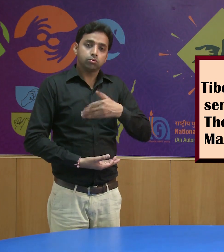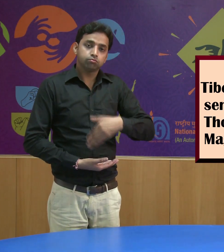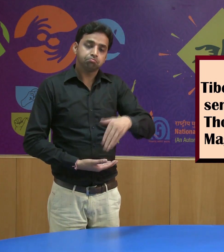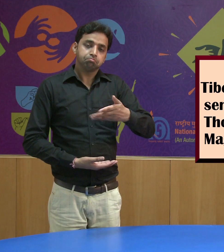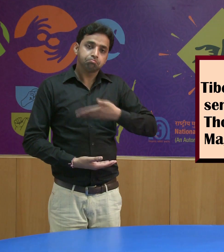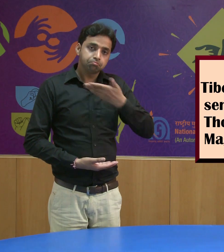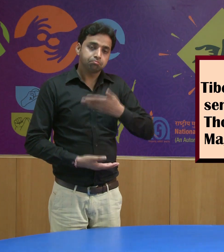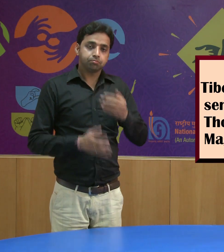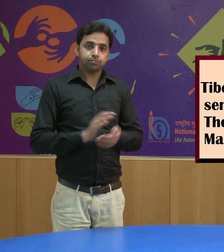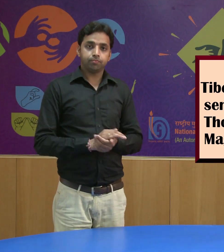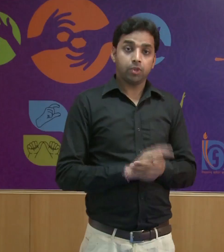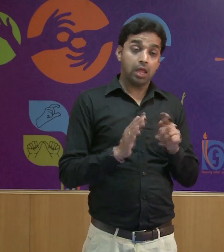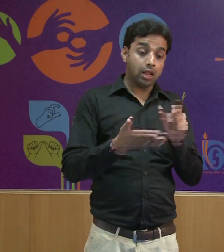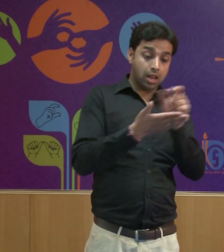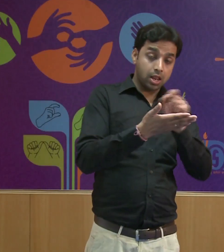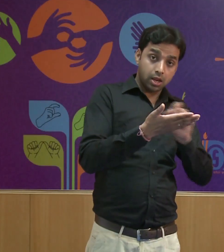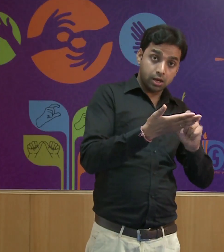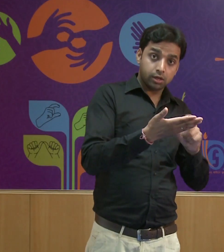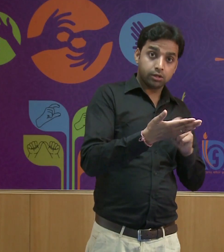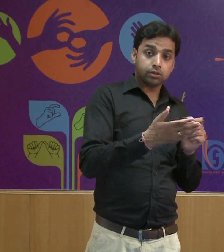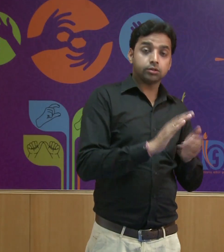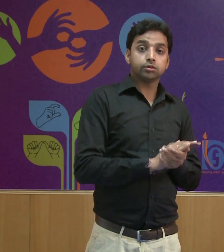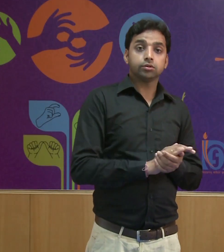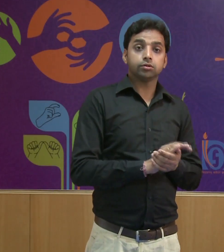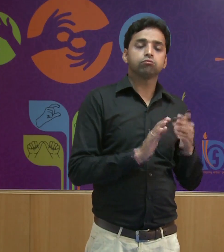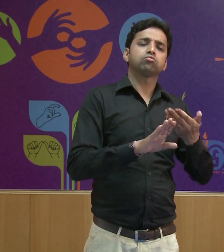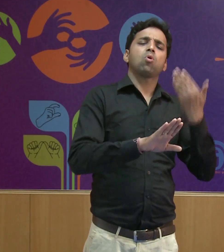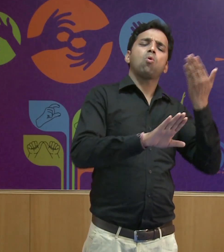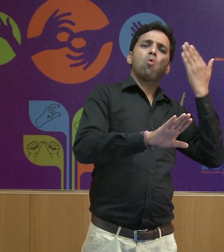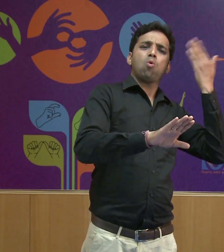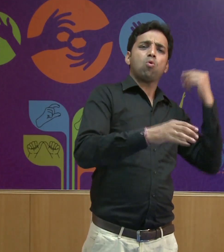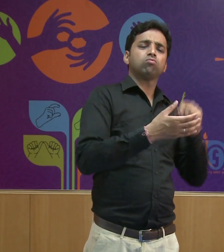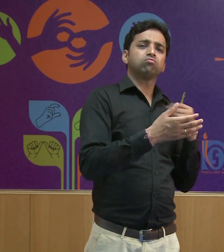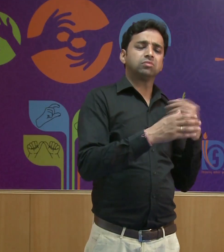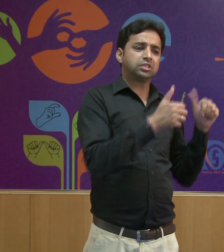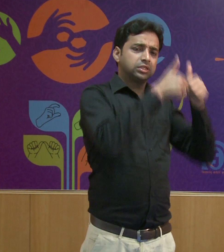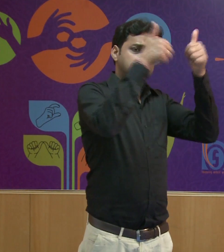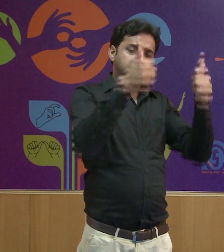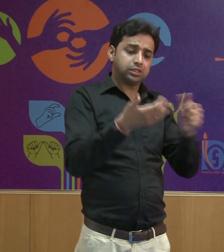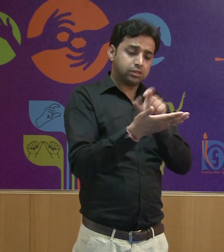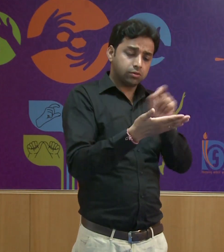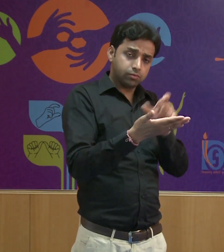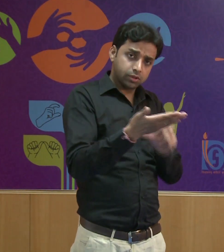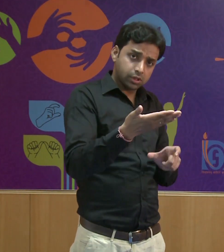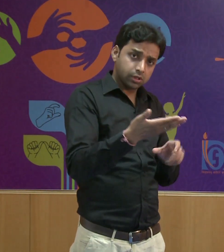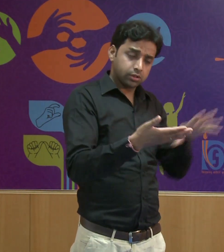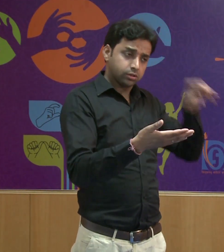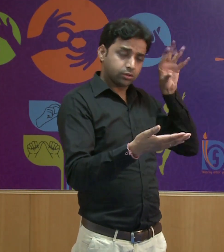writing is based on old system of writing in India called